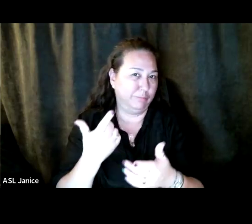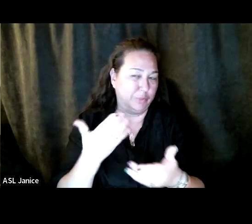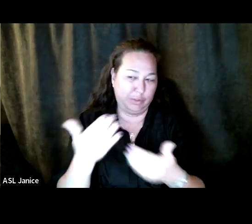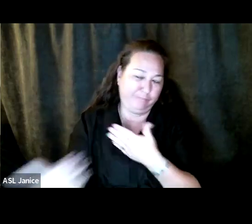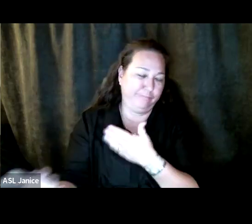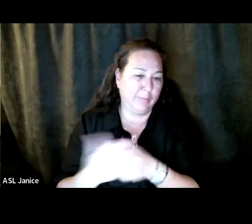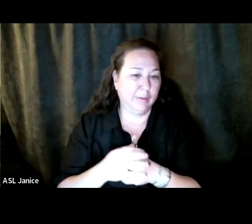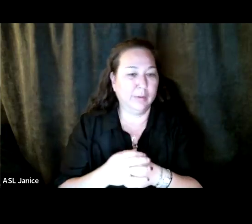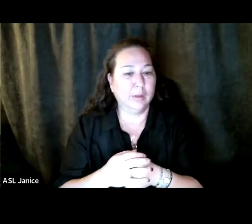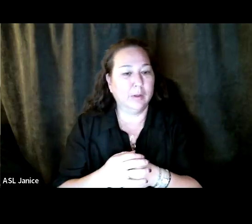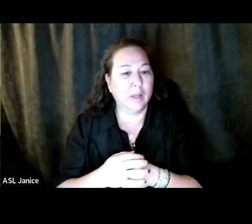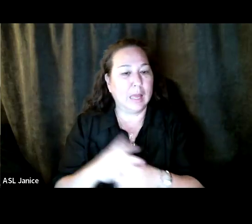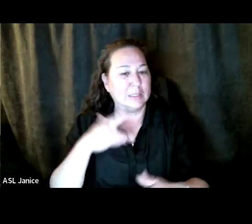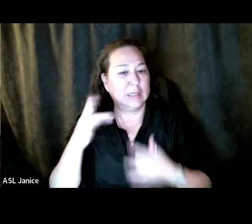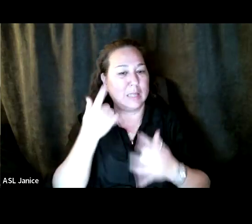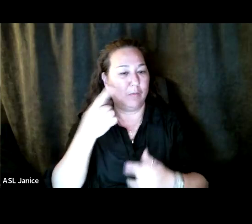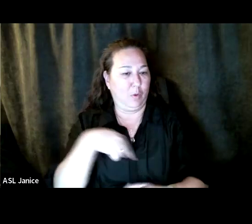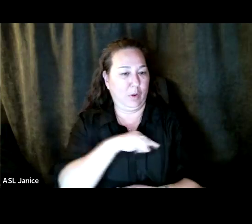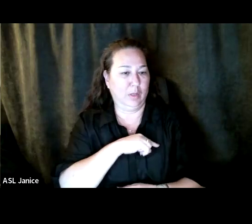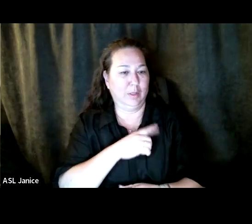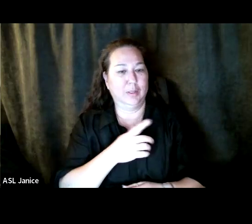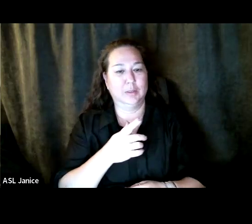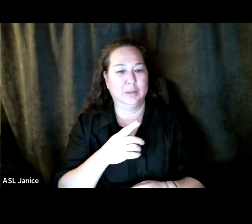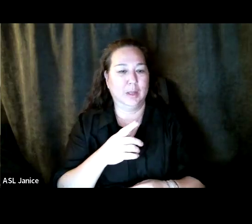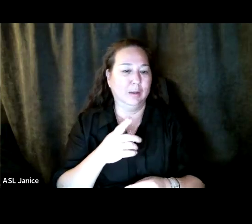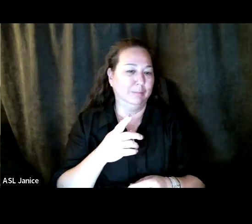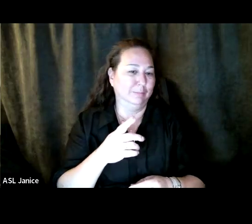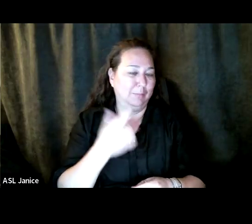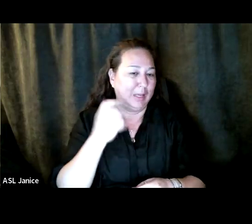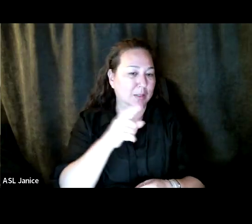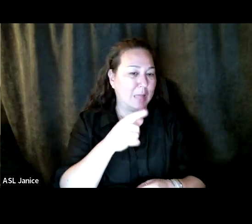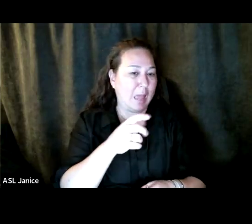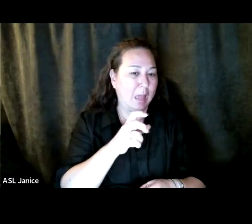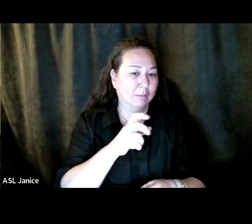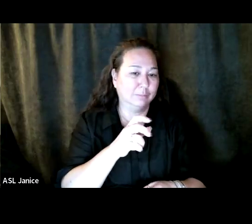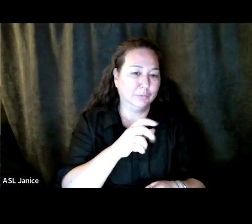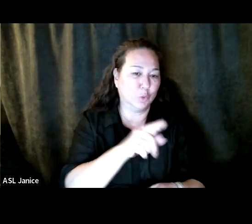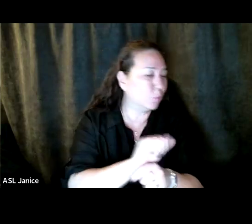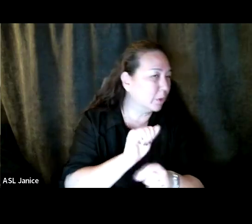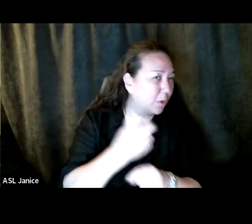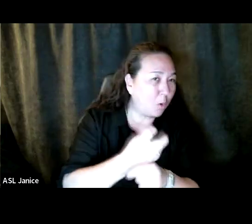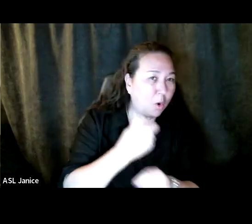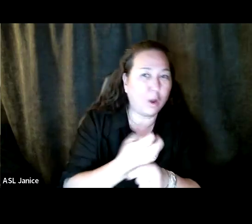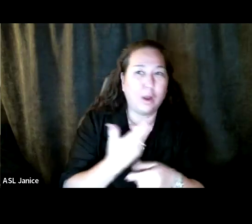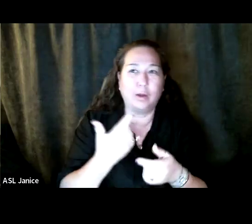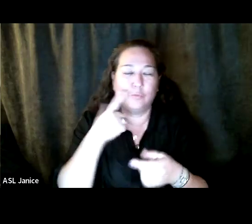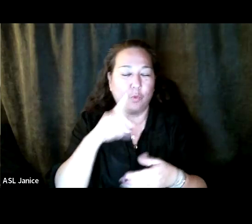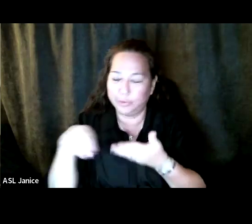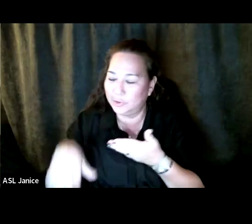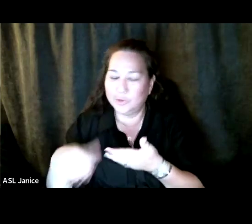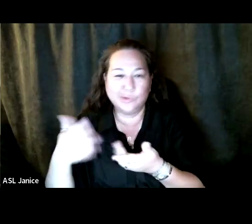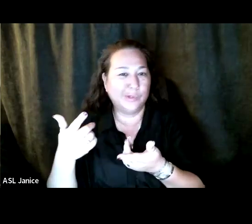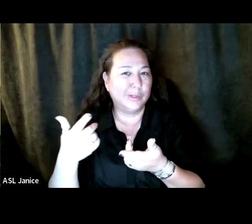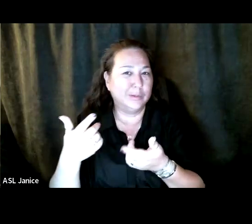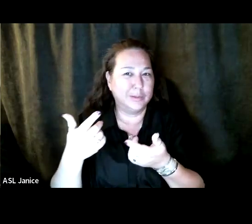how you're working hard to make sure BPS students have access to the stadium and are able to use it, and that the agreement is good for